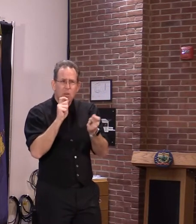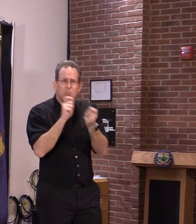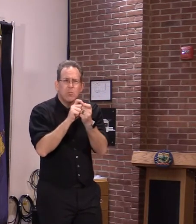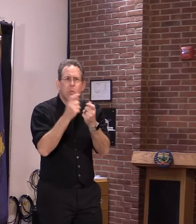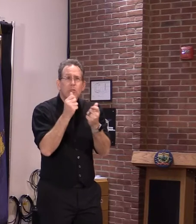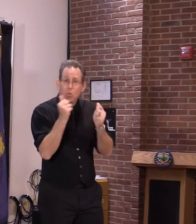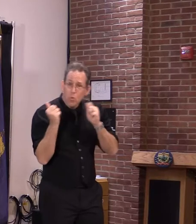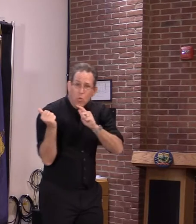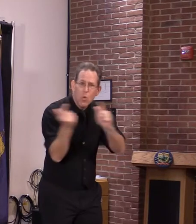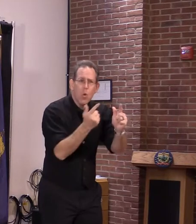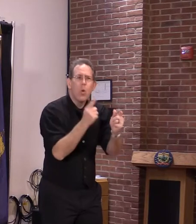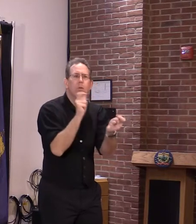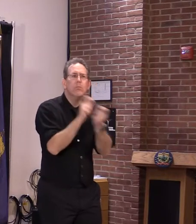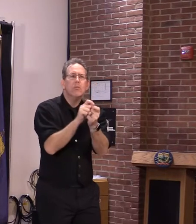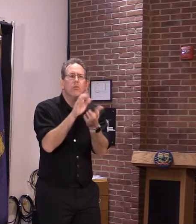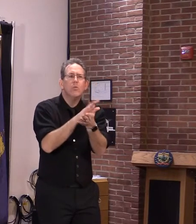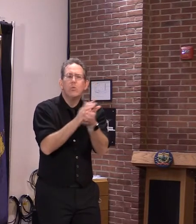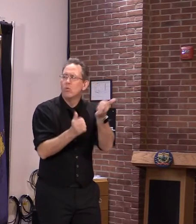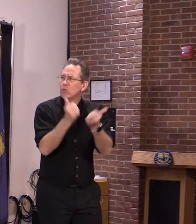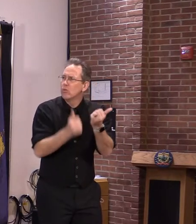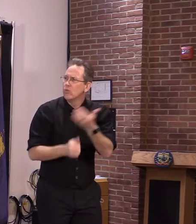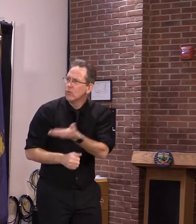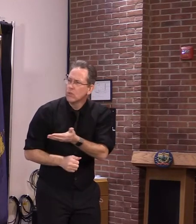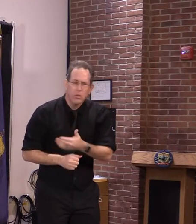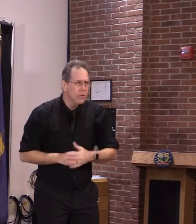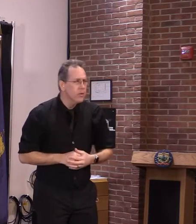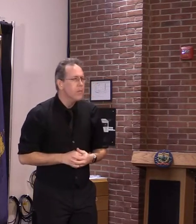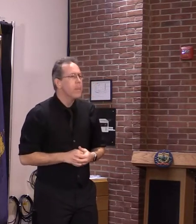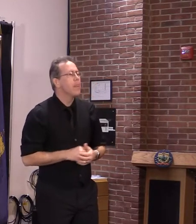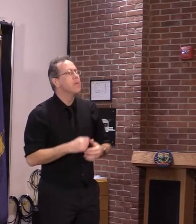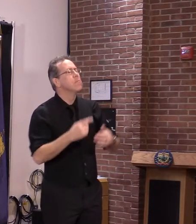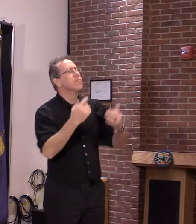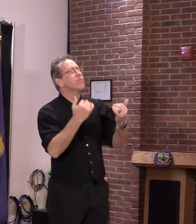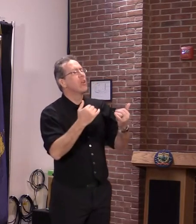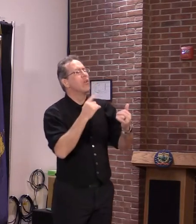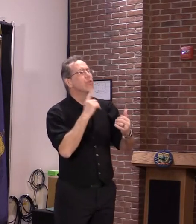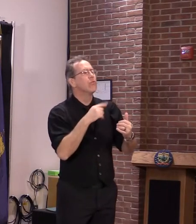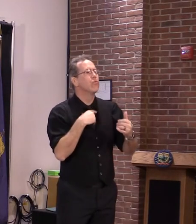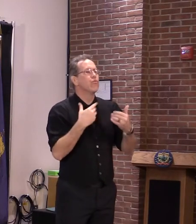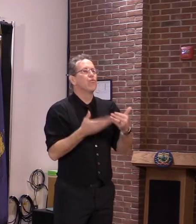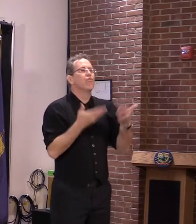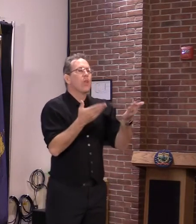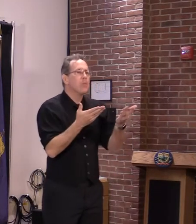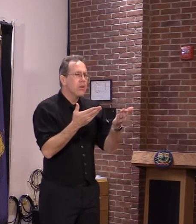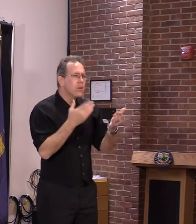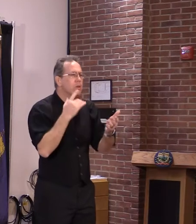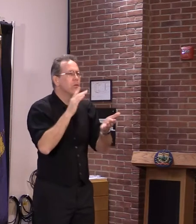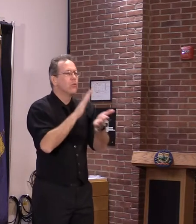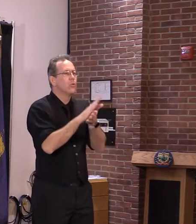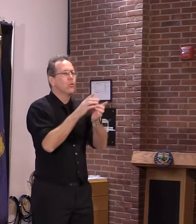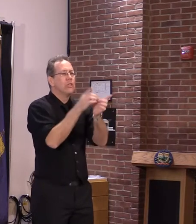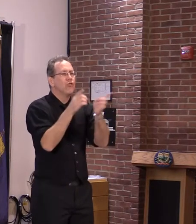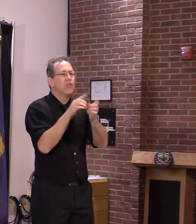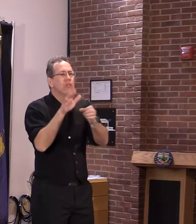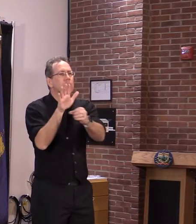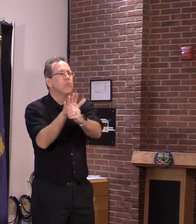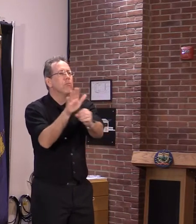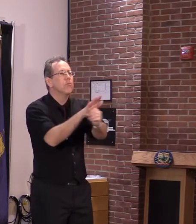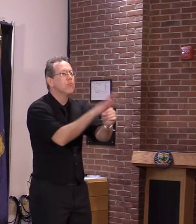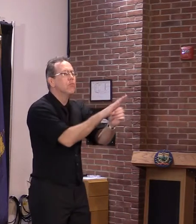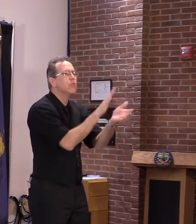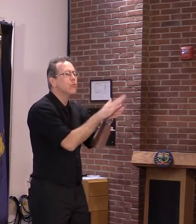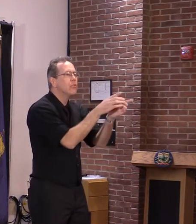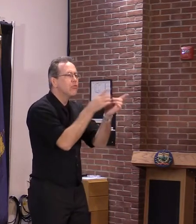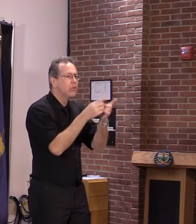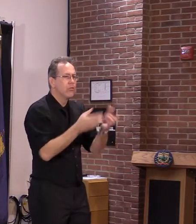80% mark? Yeah, right now it's our recommendation that school districts require masks, and that we've deferred